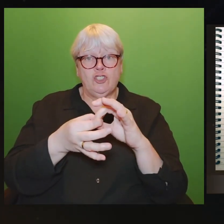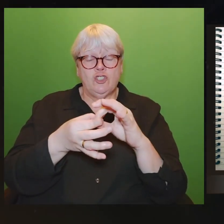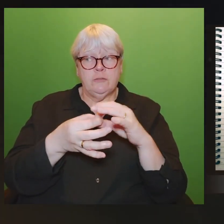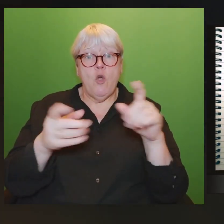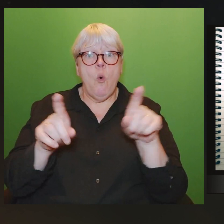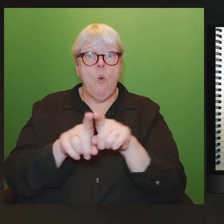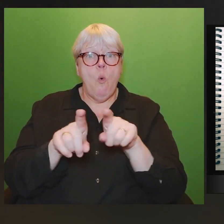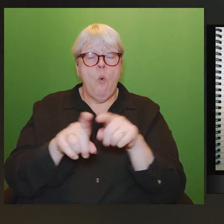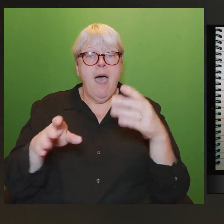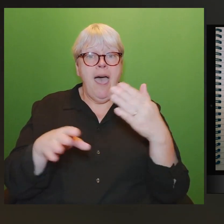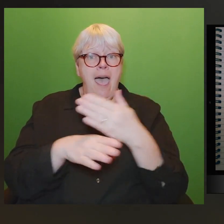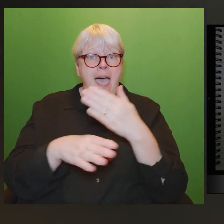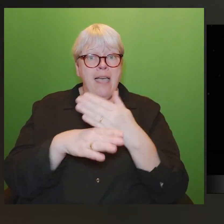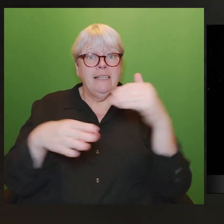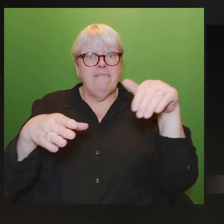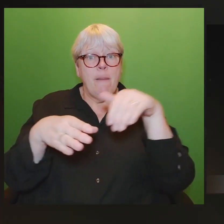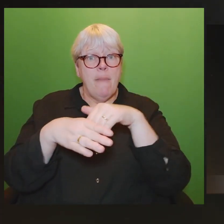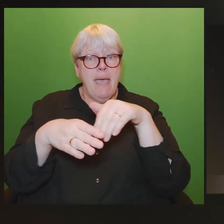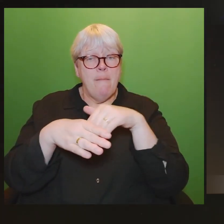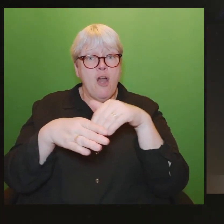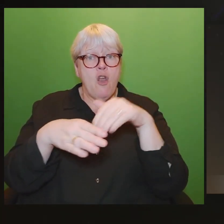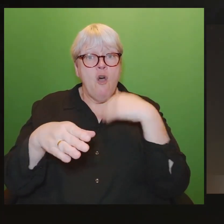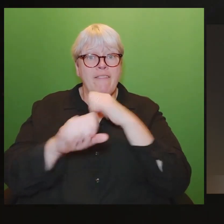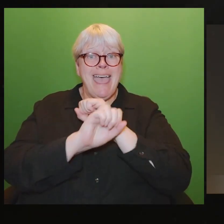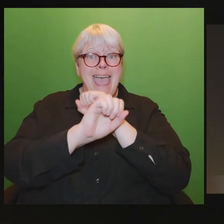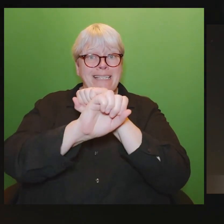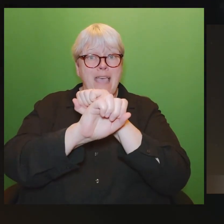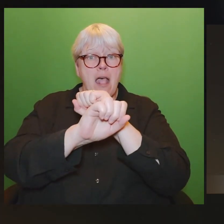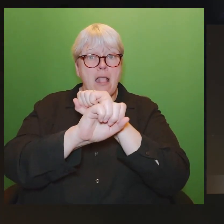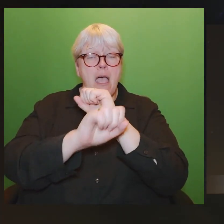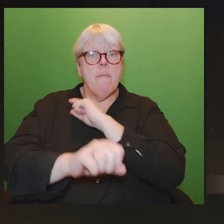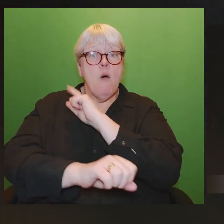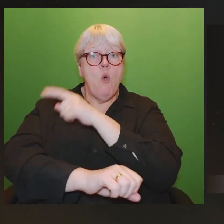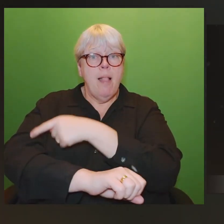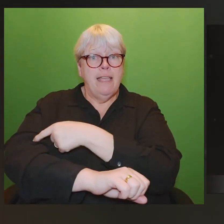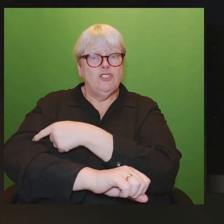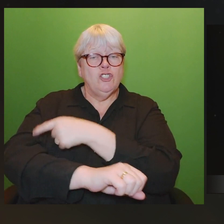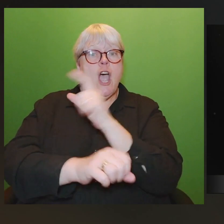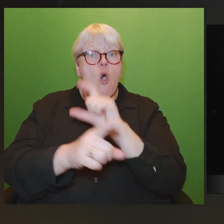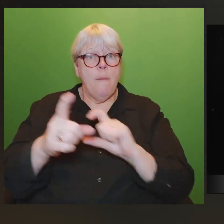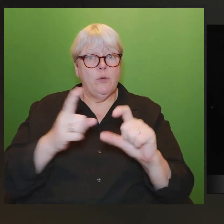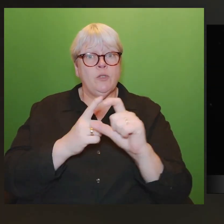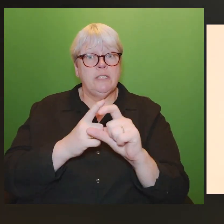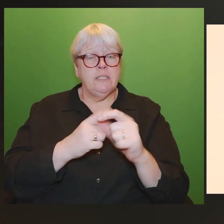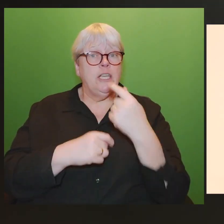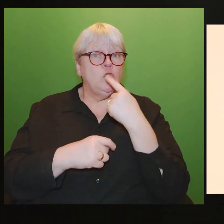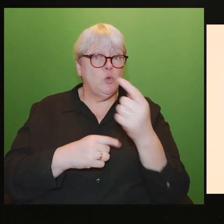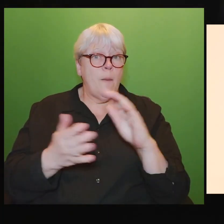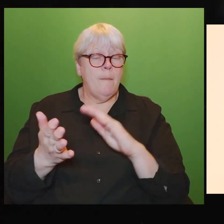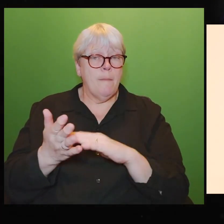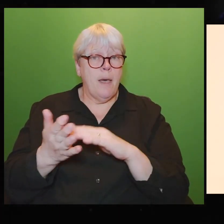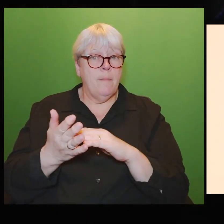sat down with those notes that I'd taken when Mum had spoken to me just a year before, and I put them together.